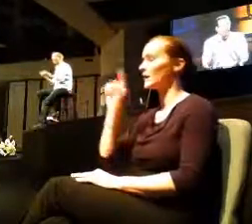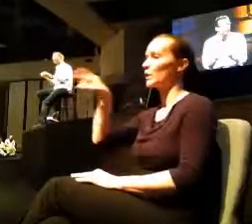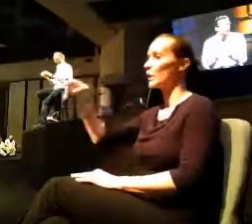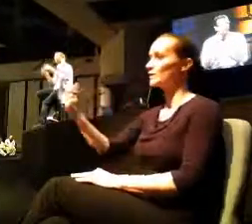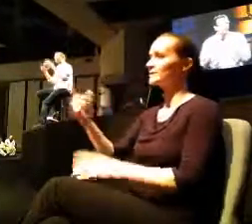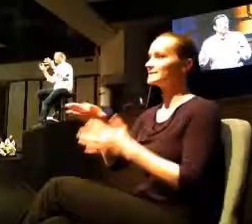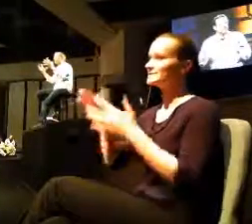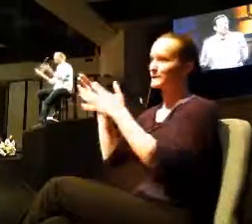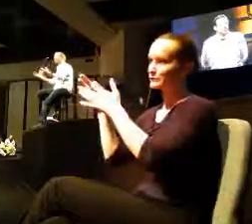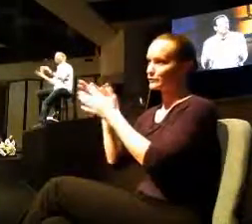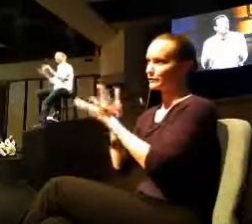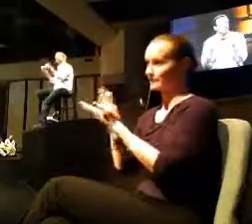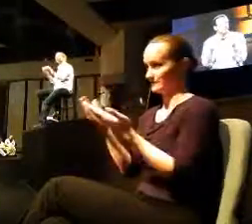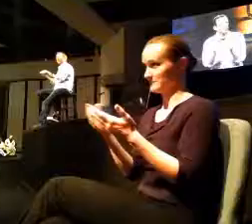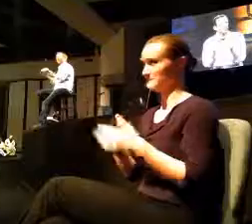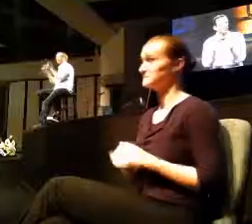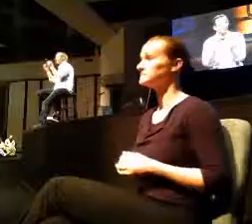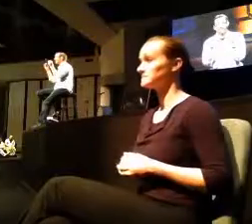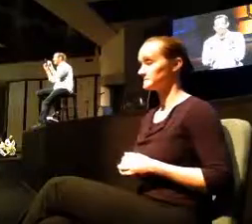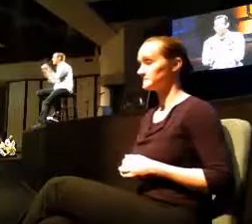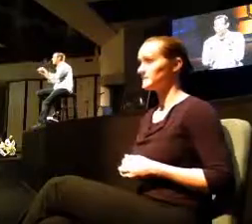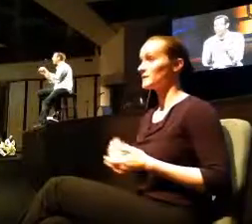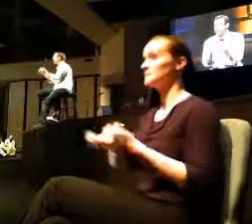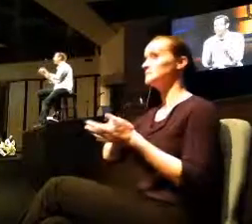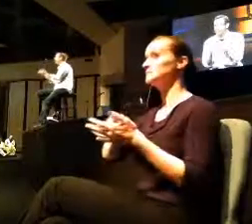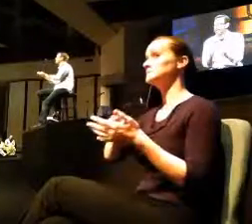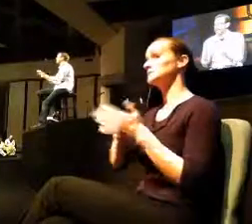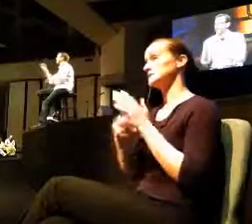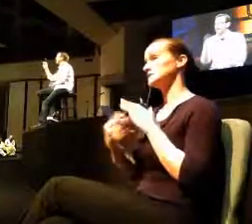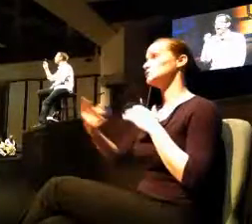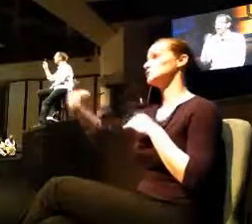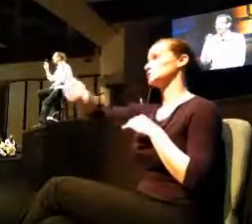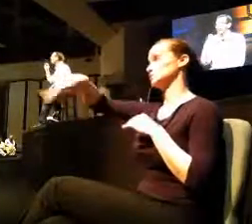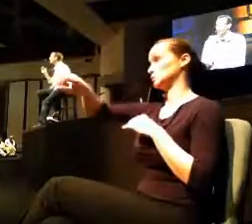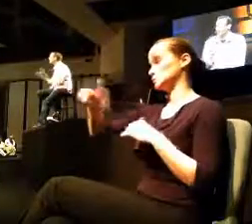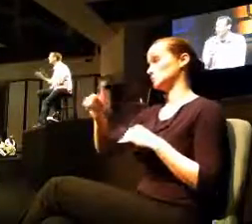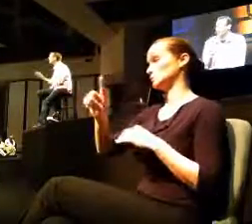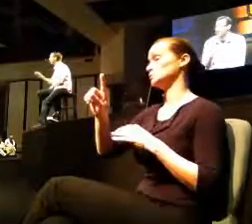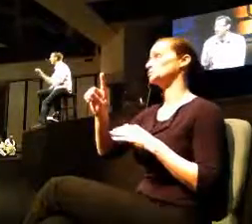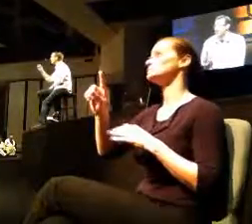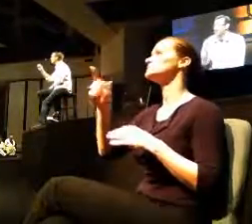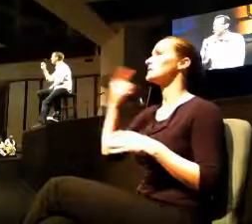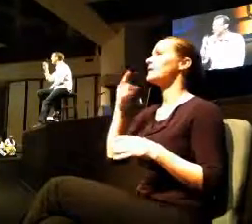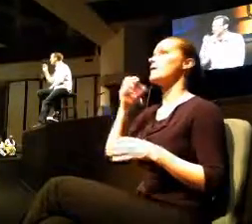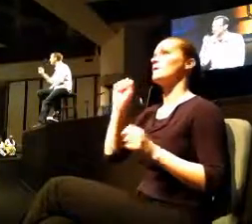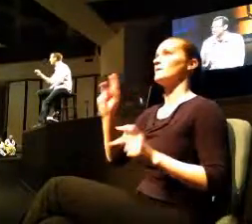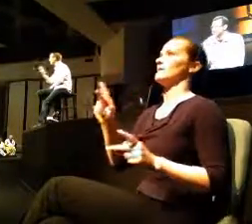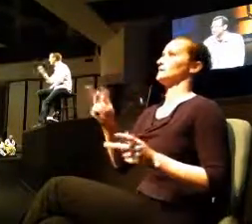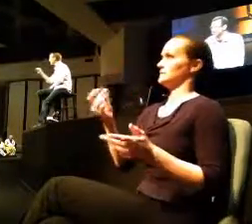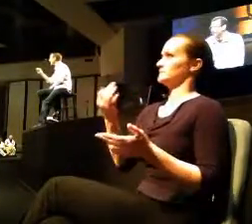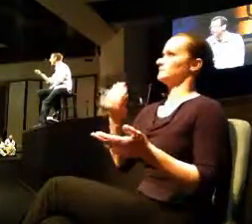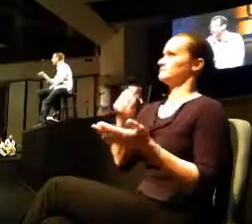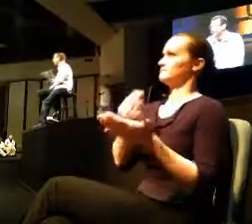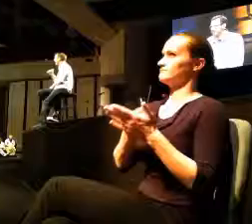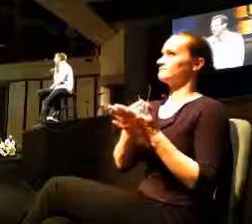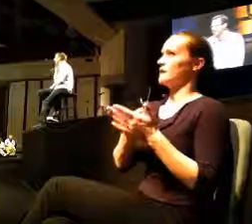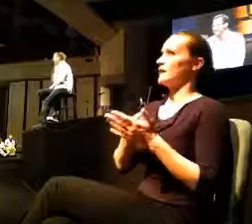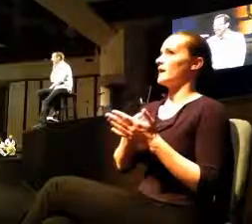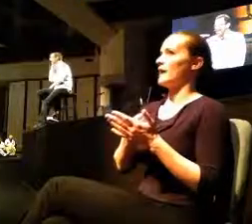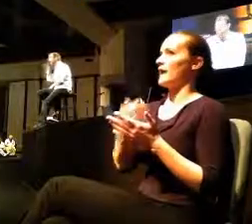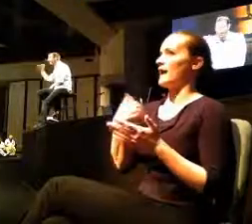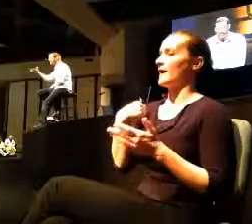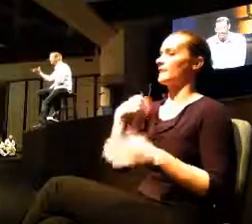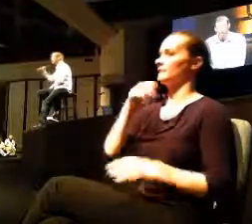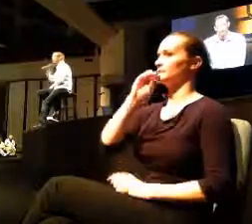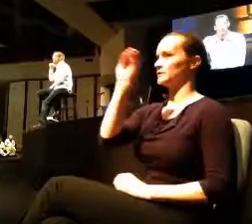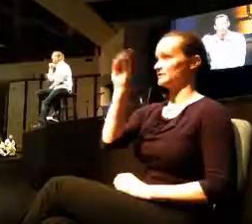that movement embrace it in a way that they say, with my finances, I will budget this, I will take a percentage of my income, and